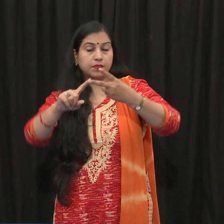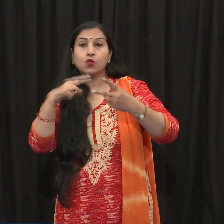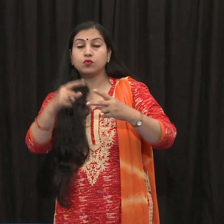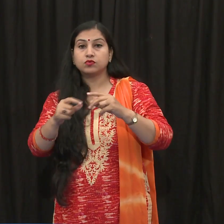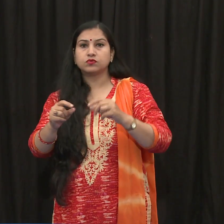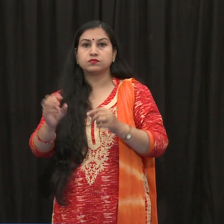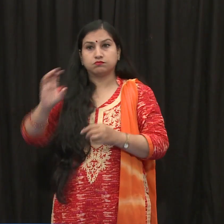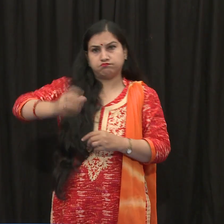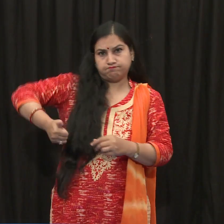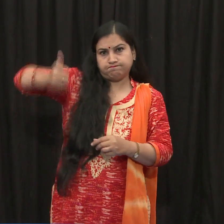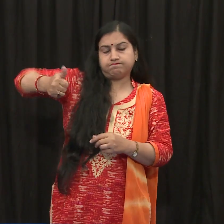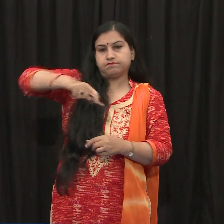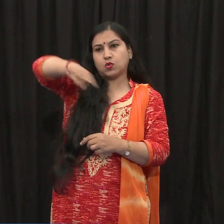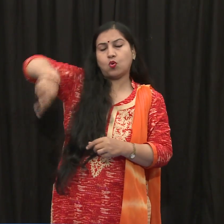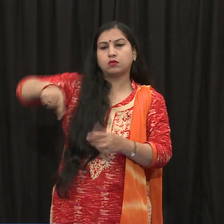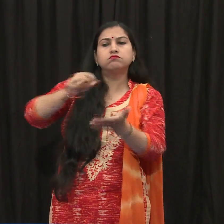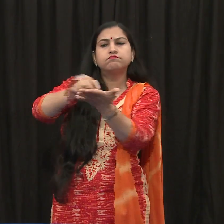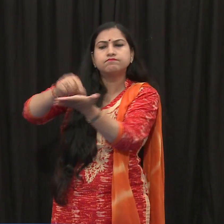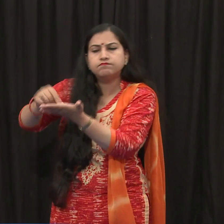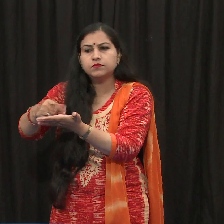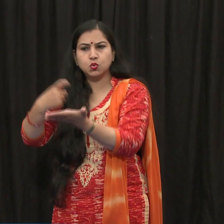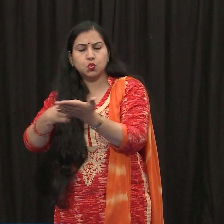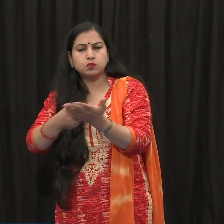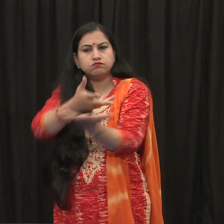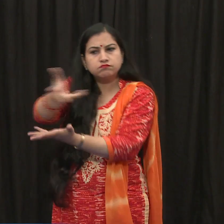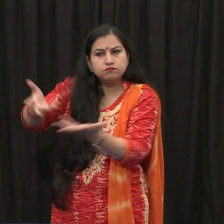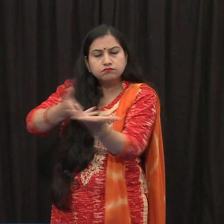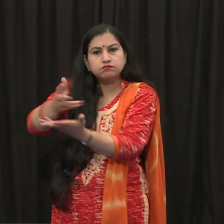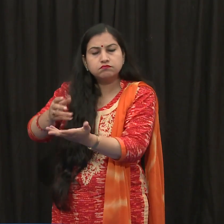Chairman of the Drafting Committee of the Constitution.